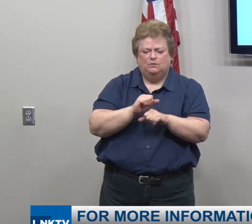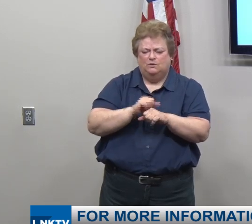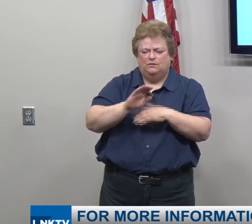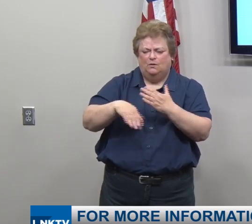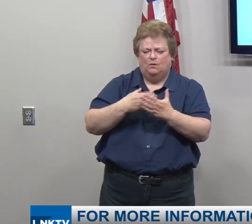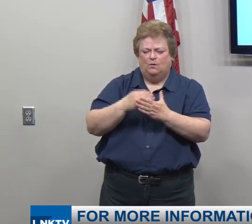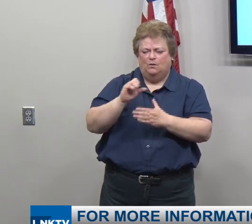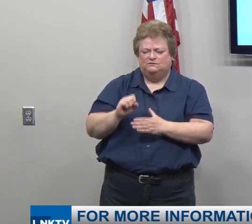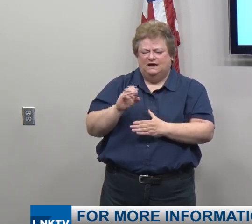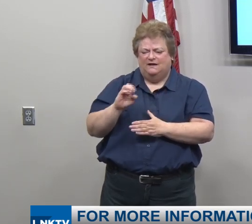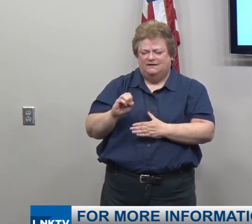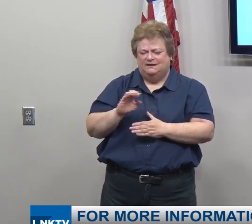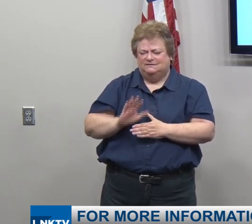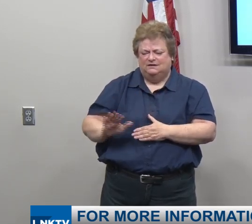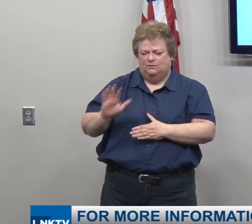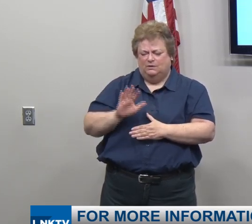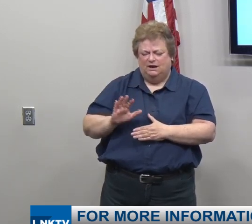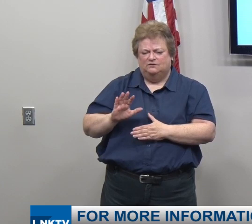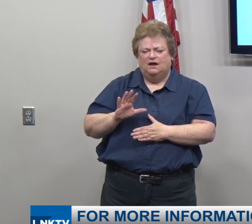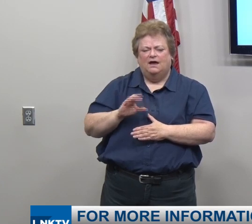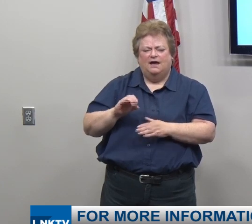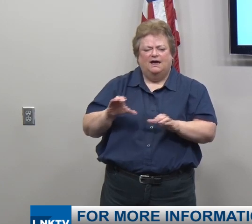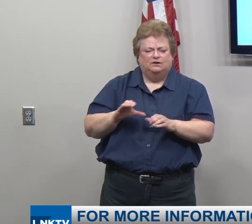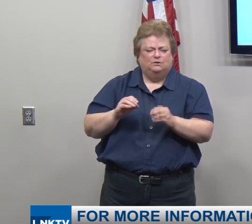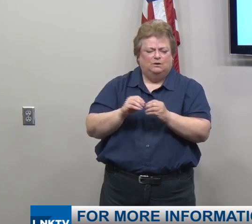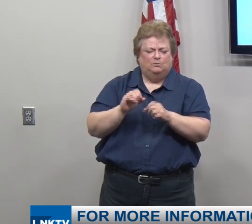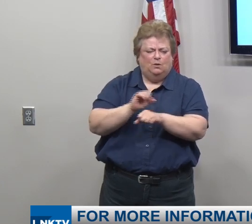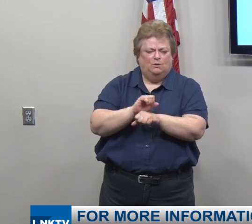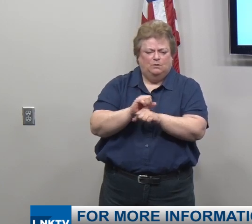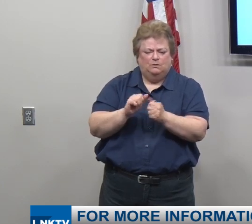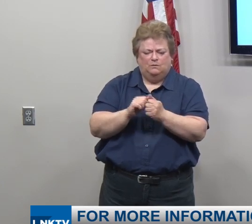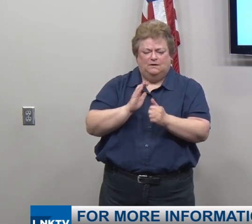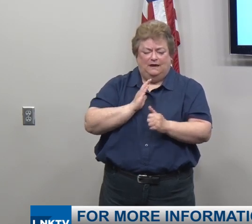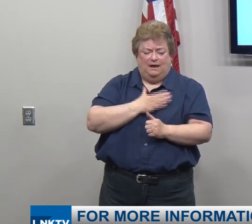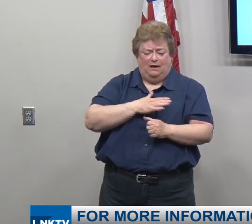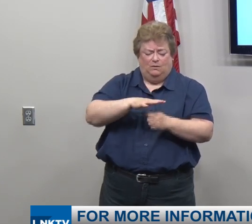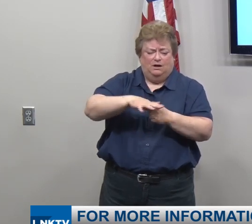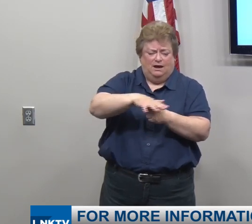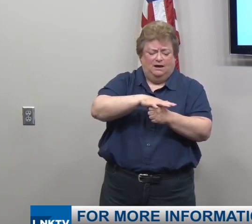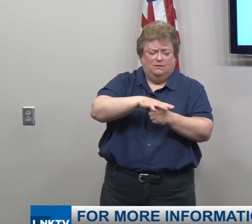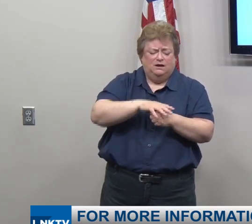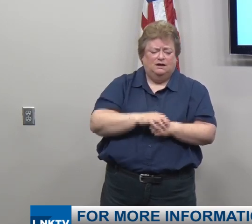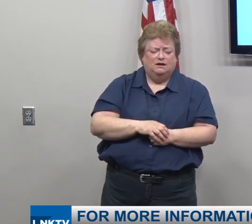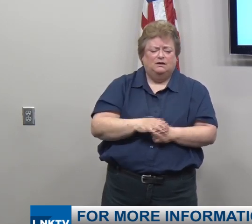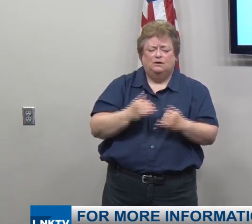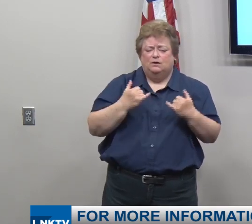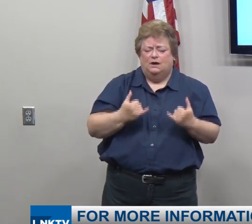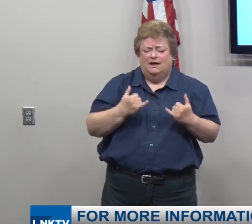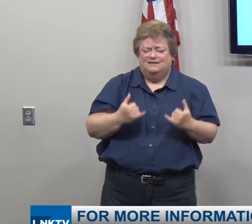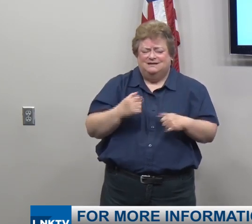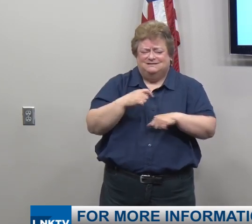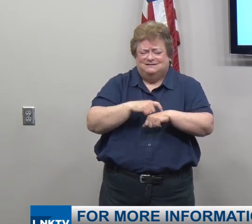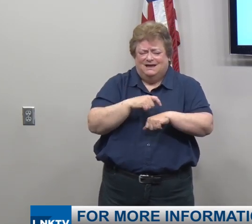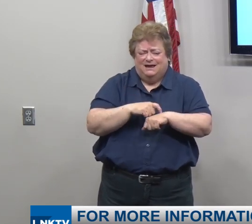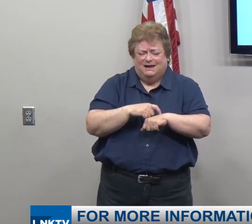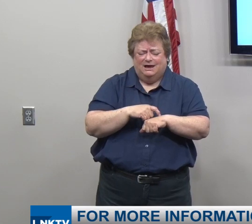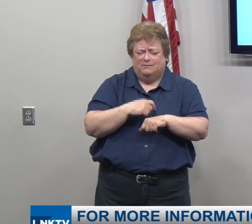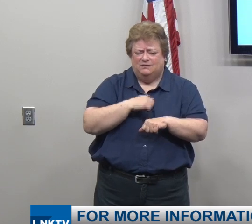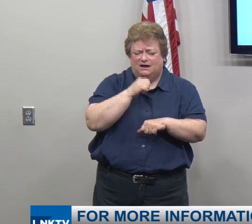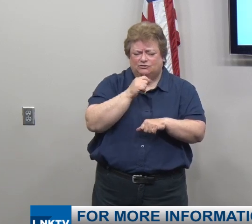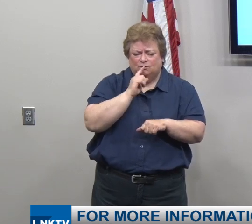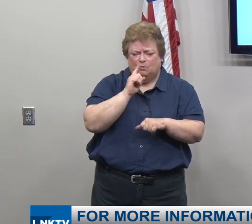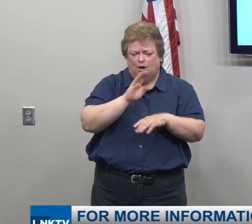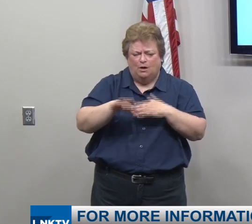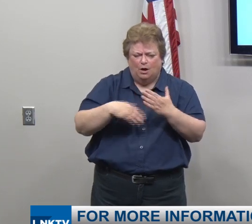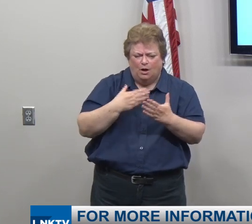region, and we'll be doing more work as well with our area. At this time, I'm not sure of all where all